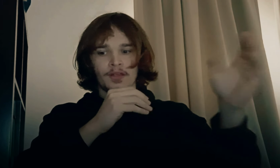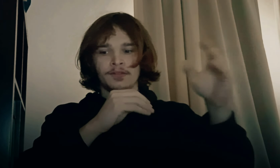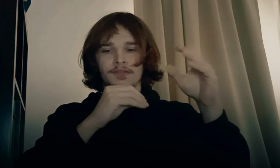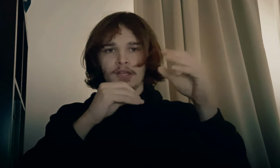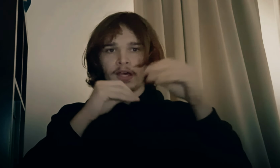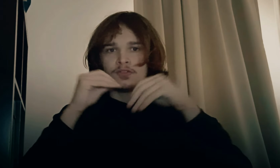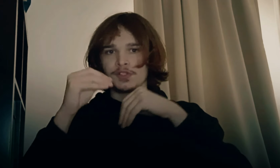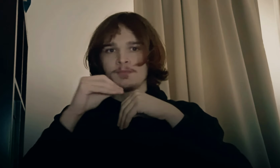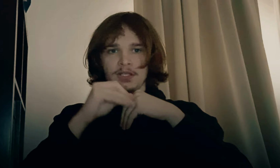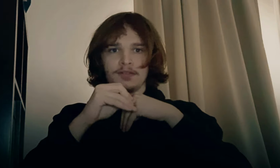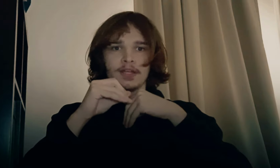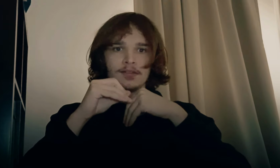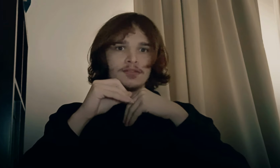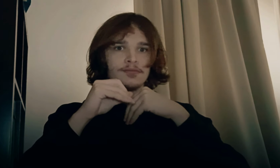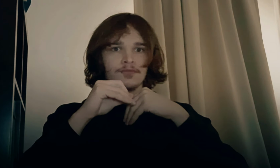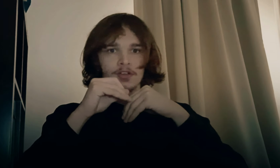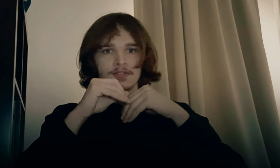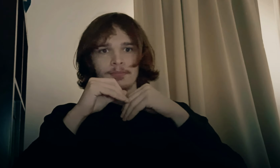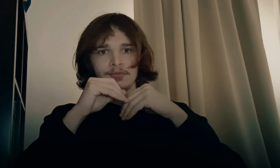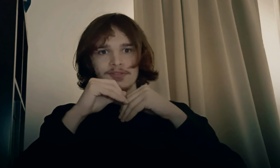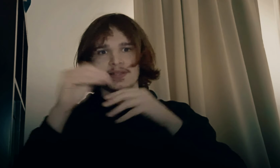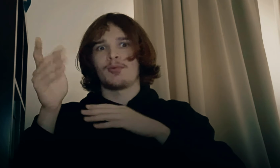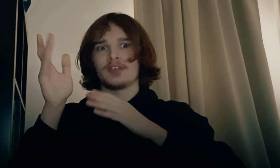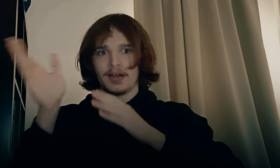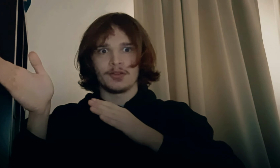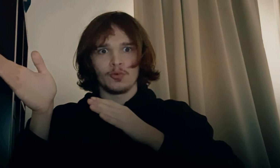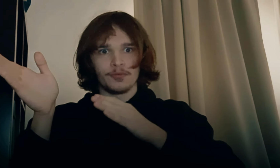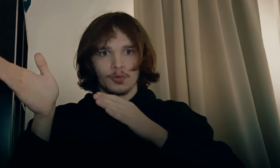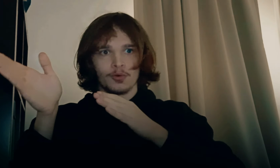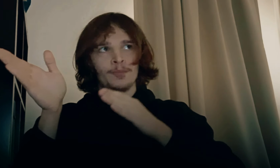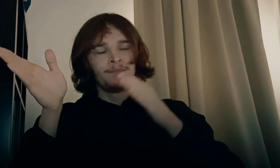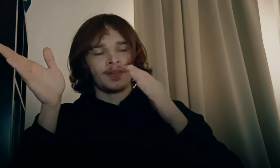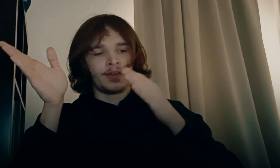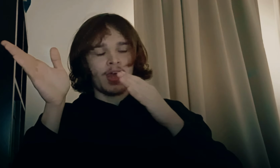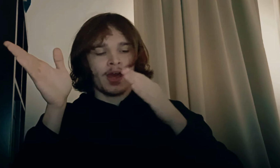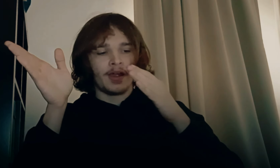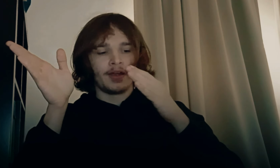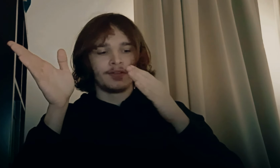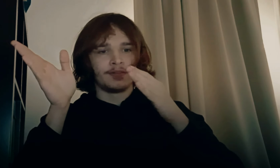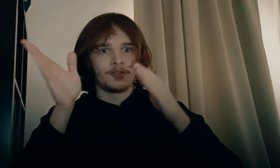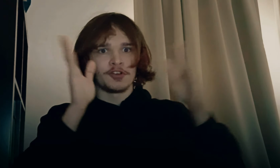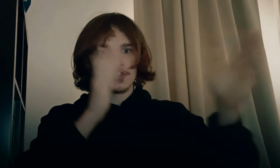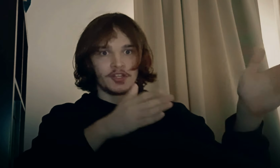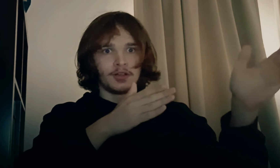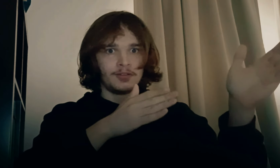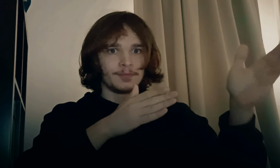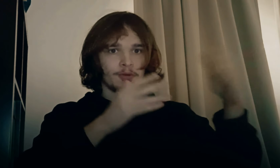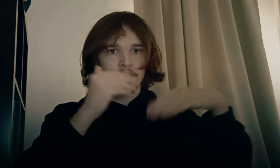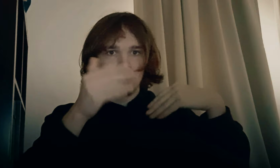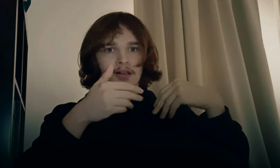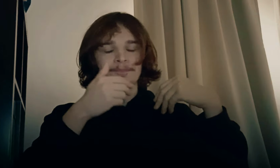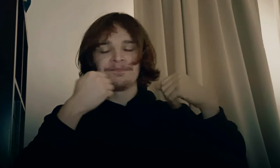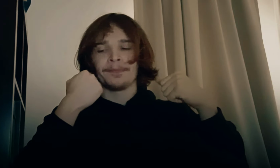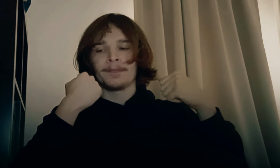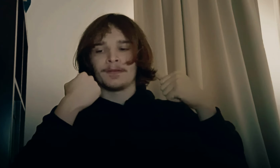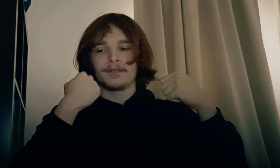And I doesn't mean that, for example, someone argue with you and you're still, you're calm,